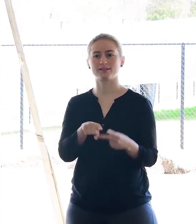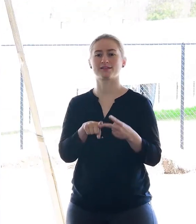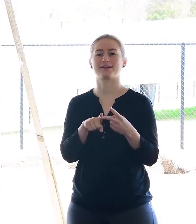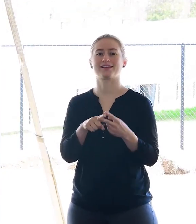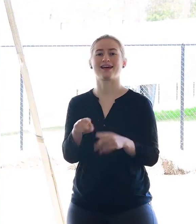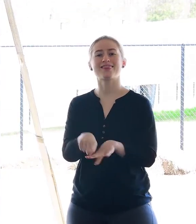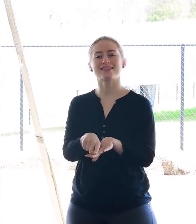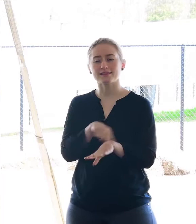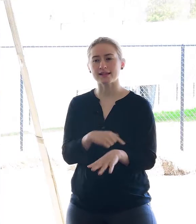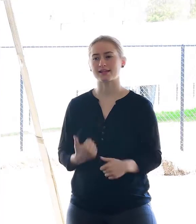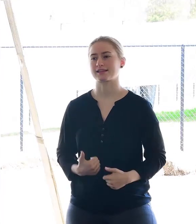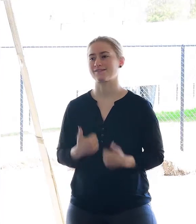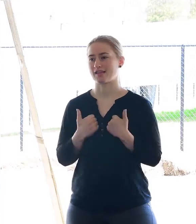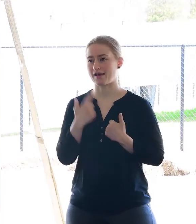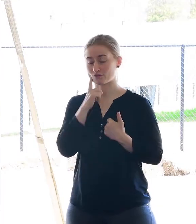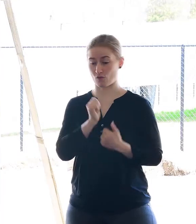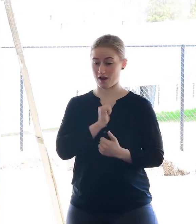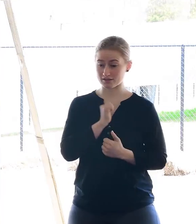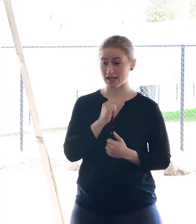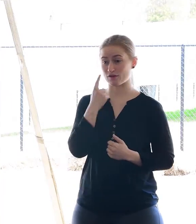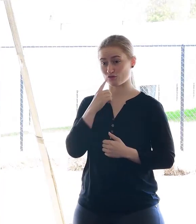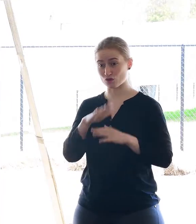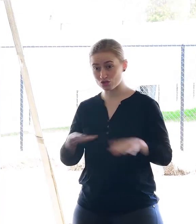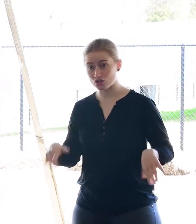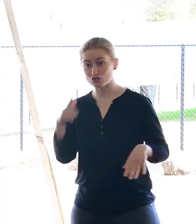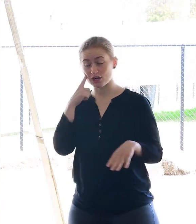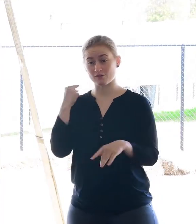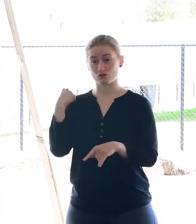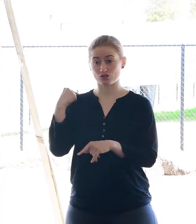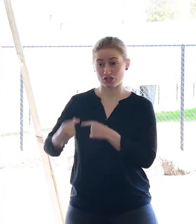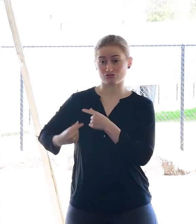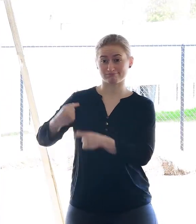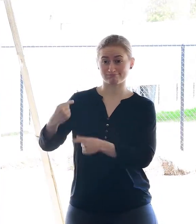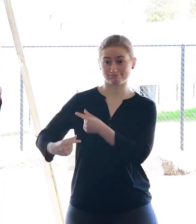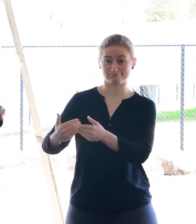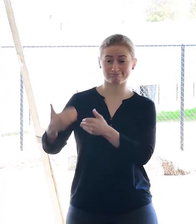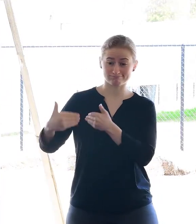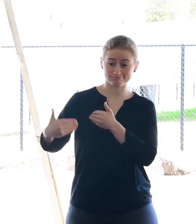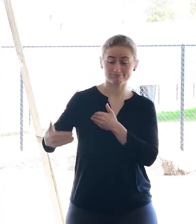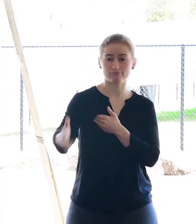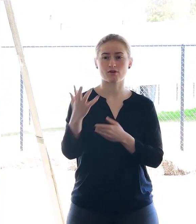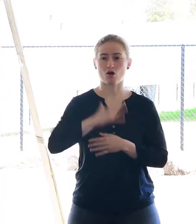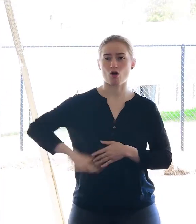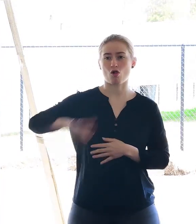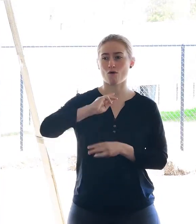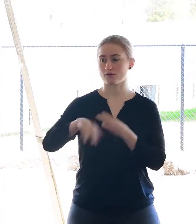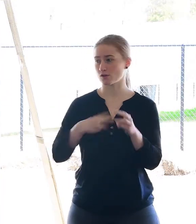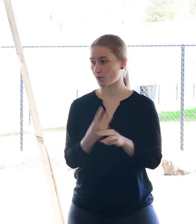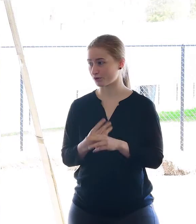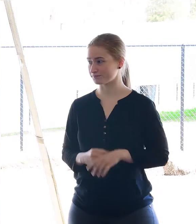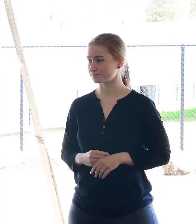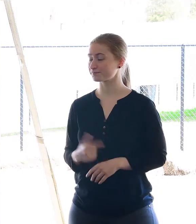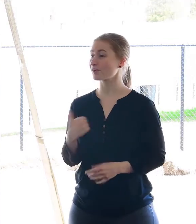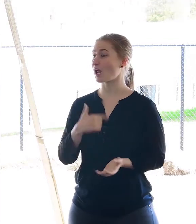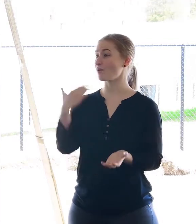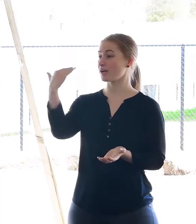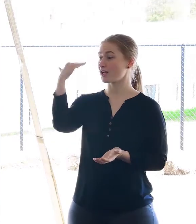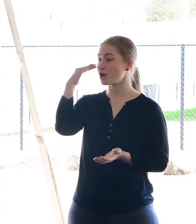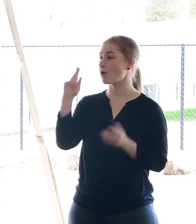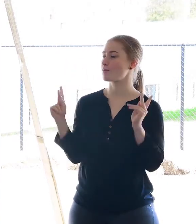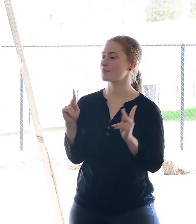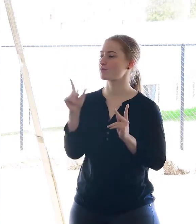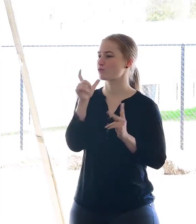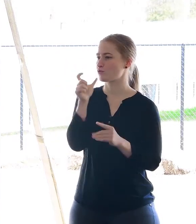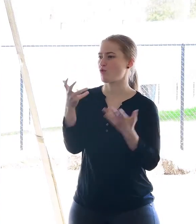length of lives for ourselves, for our children, for generations to come all over the world. And we know that people who